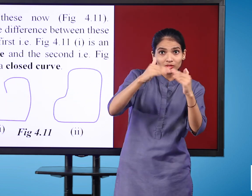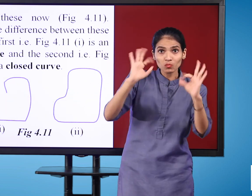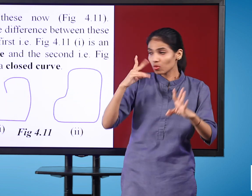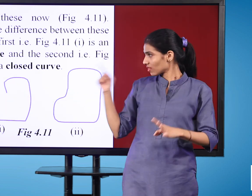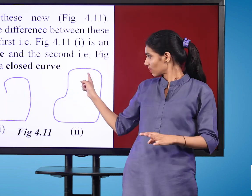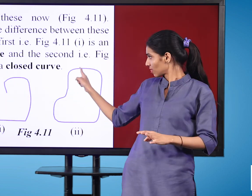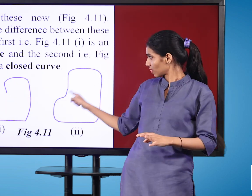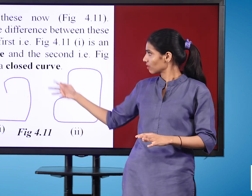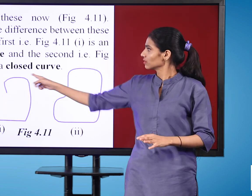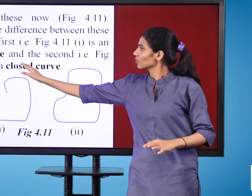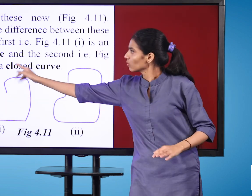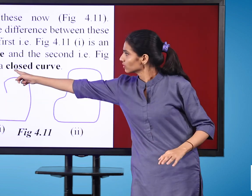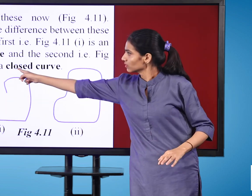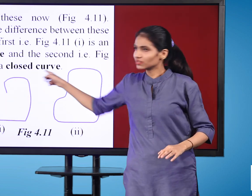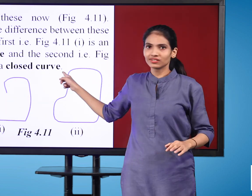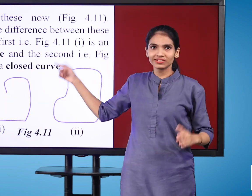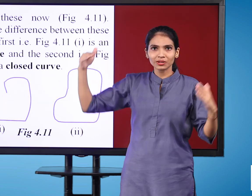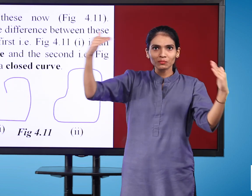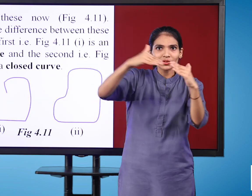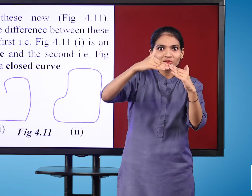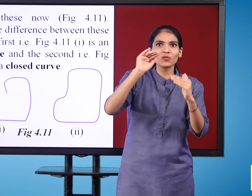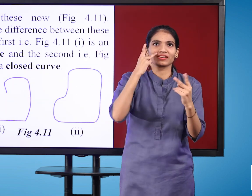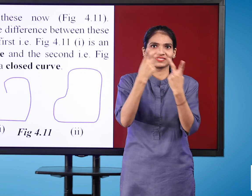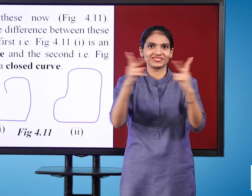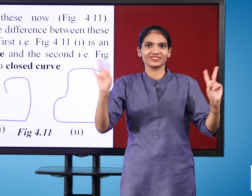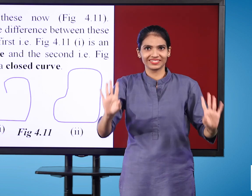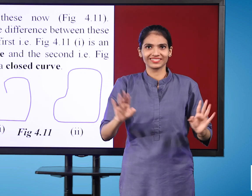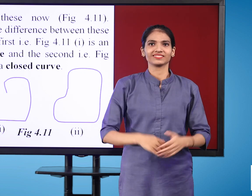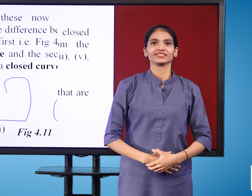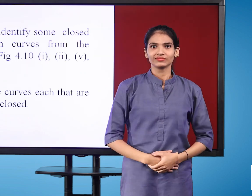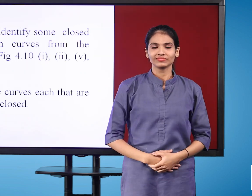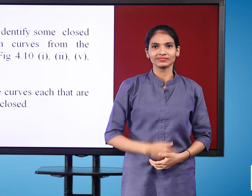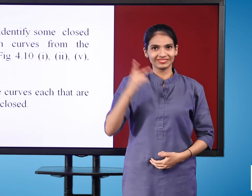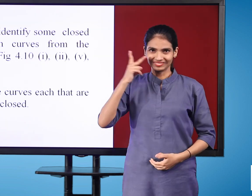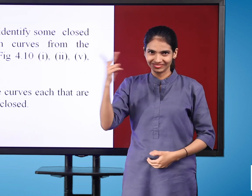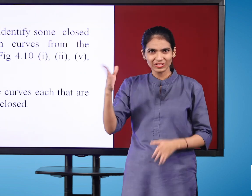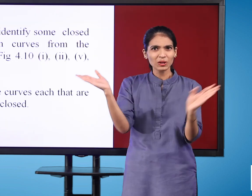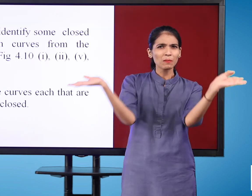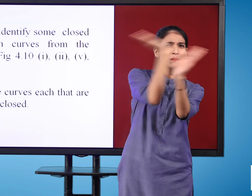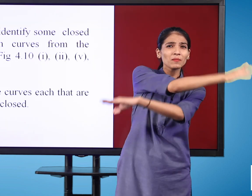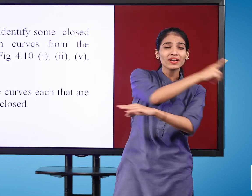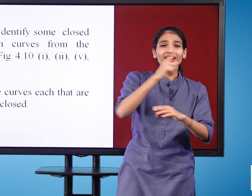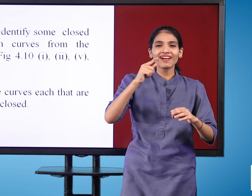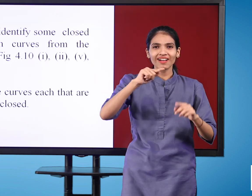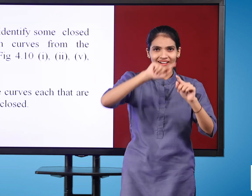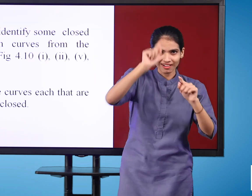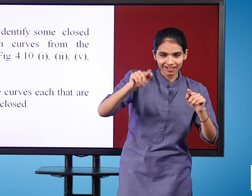figure 4.11.2 is a closed curve. Can you identify some closed and